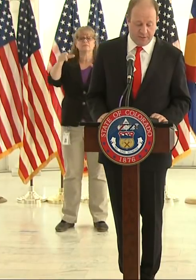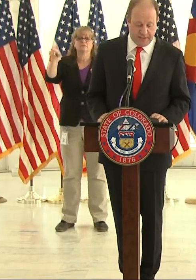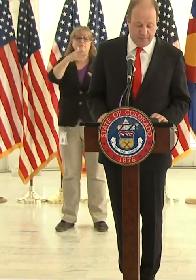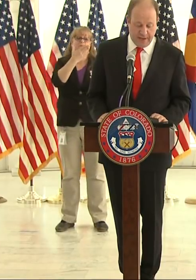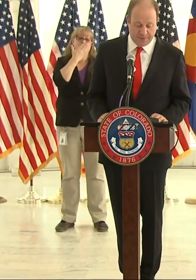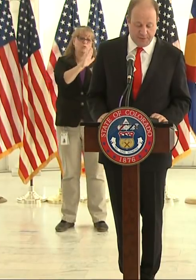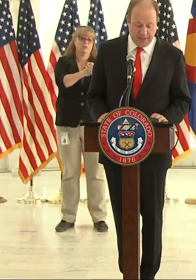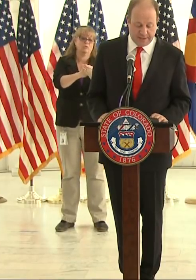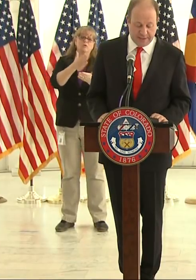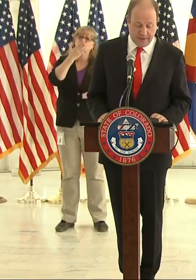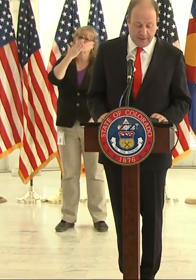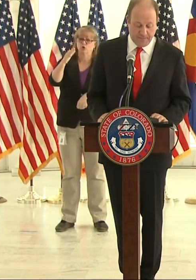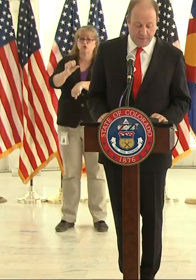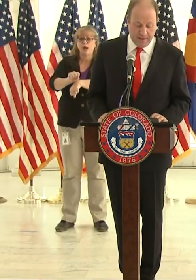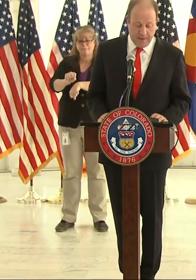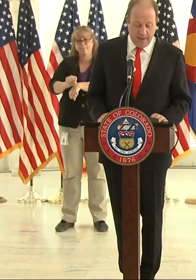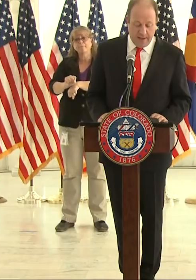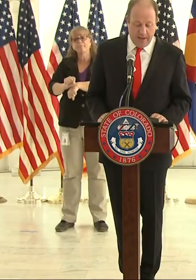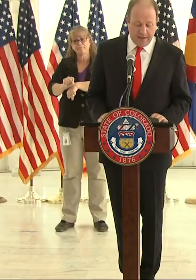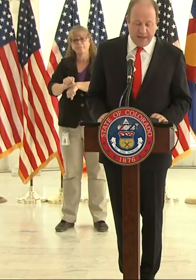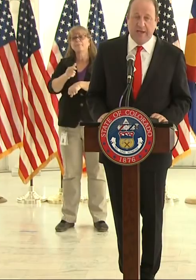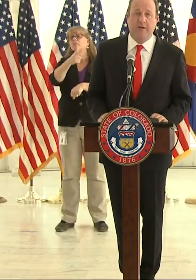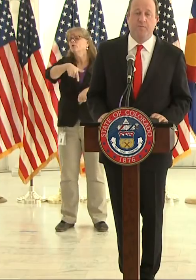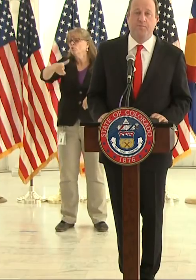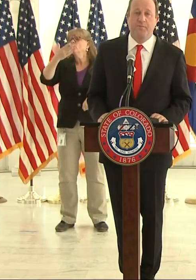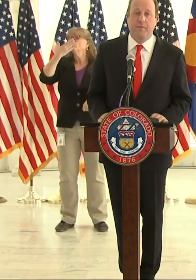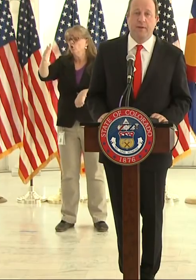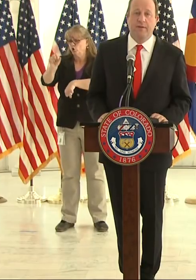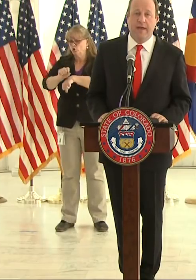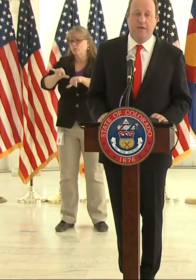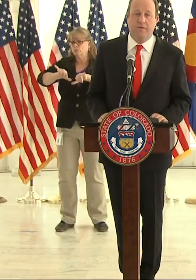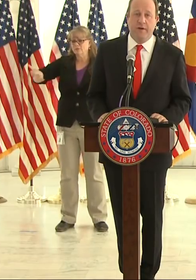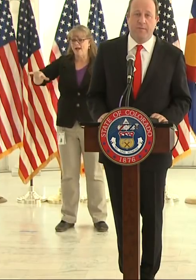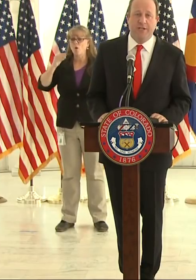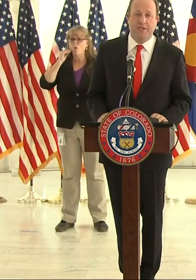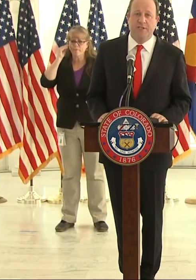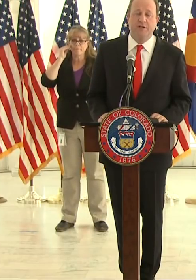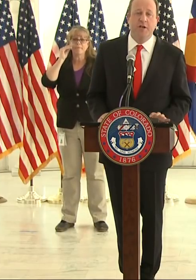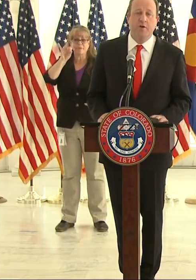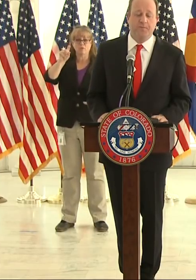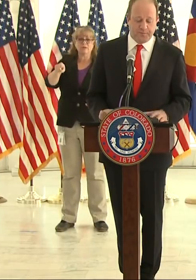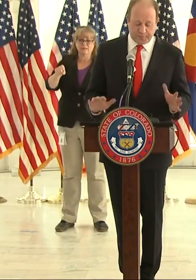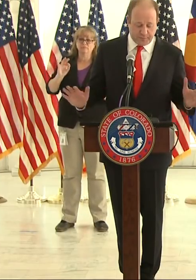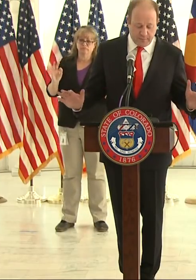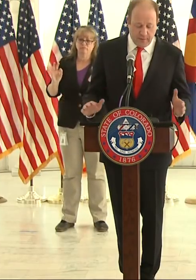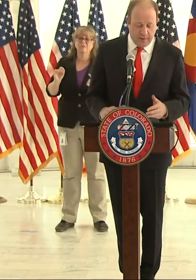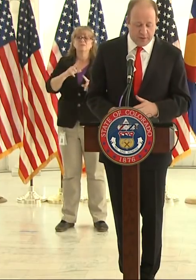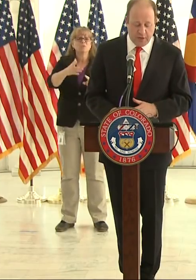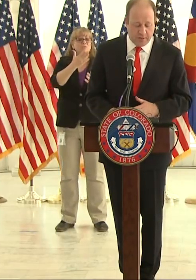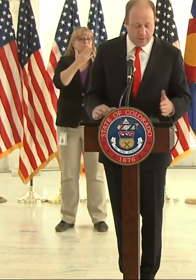staying at home except when absolutely necessary. Thank you. Thank you for your patience. There's no